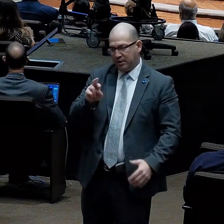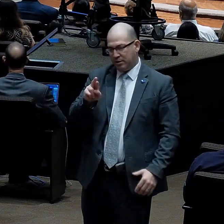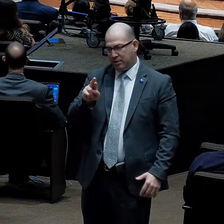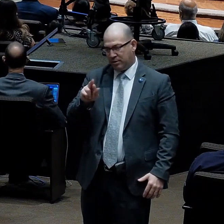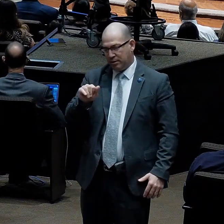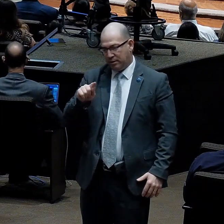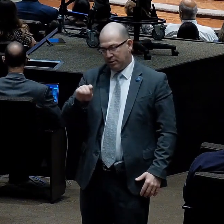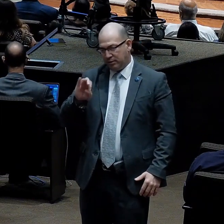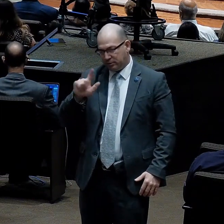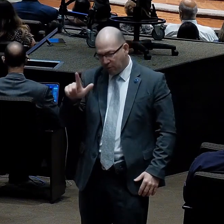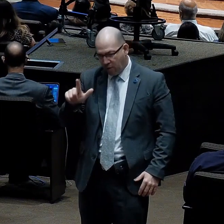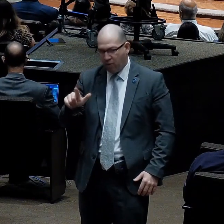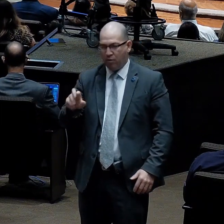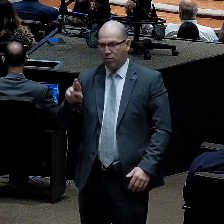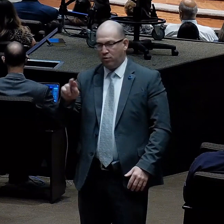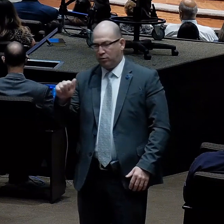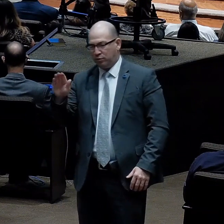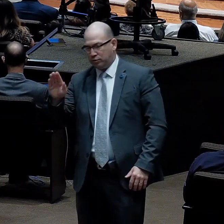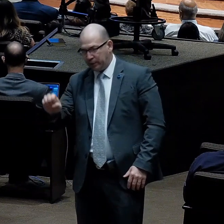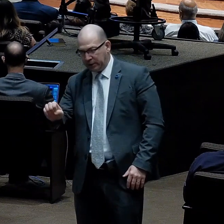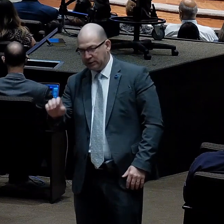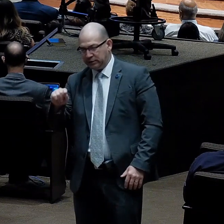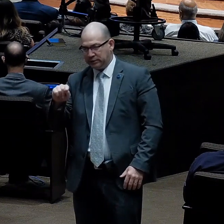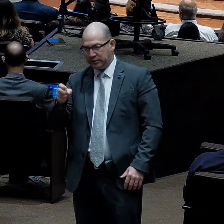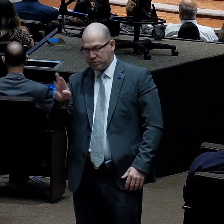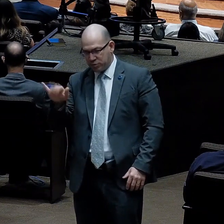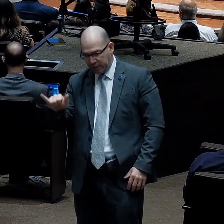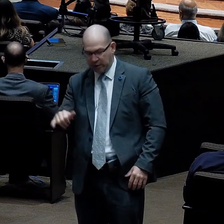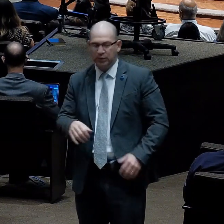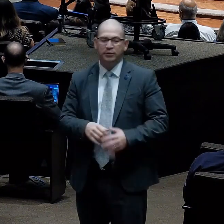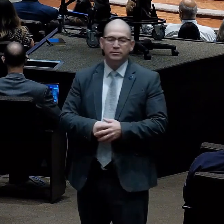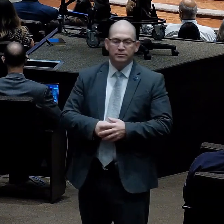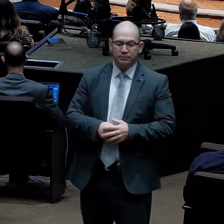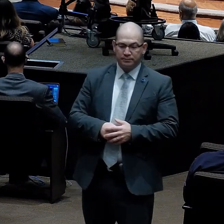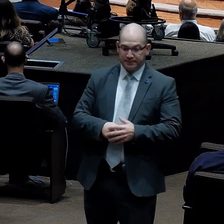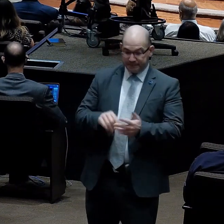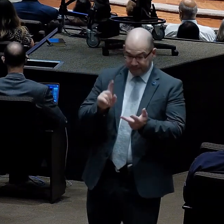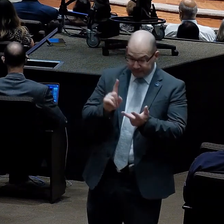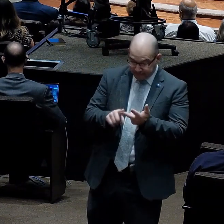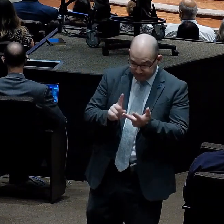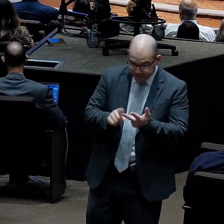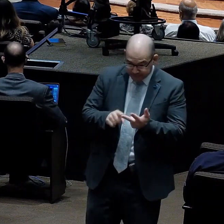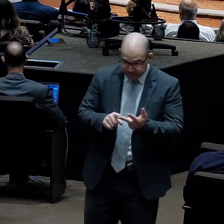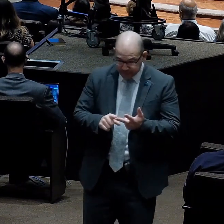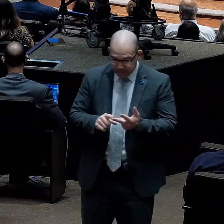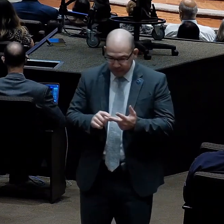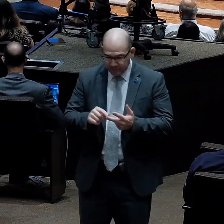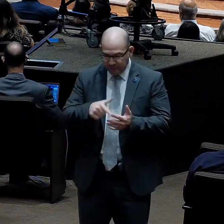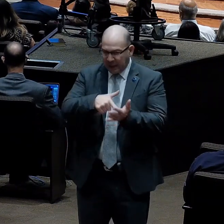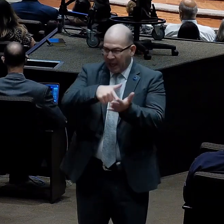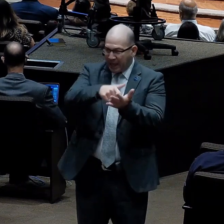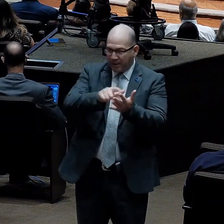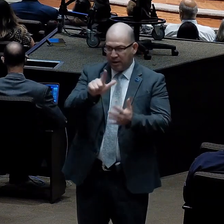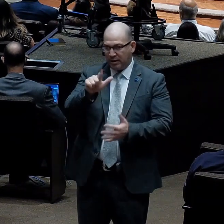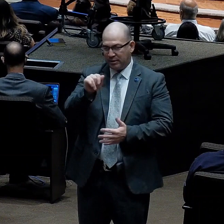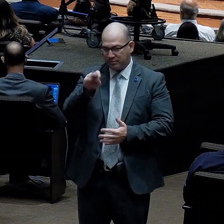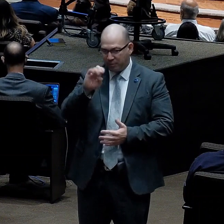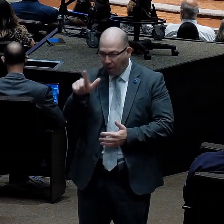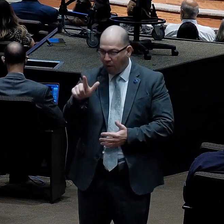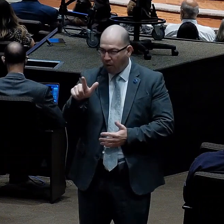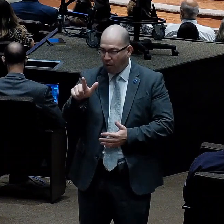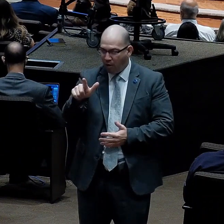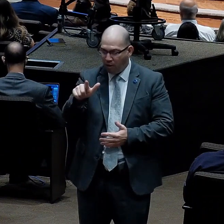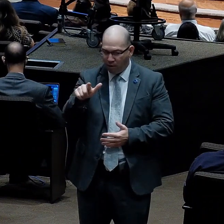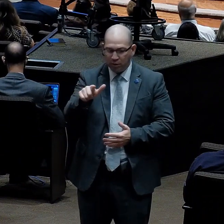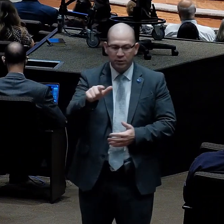critical race theory. And then we talked about what I mentioned a moment ago, the liberal religious interpretation of social